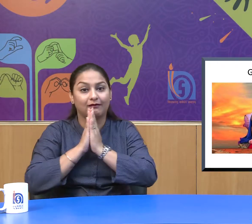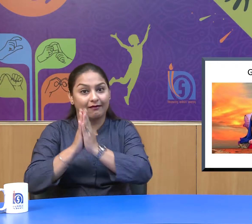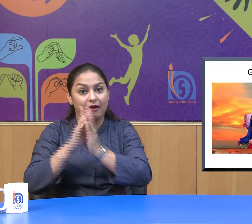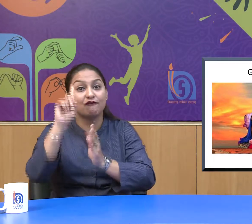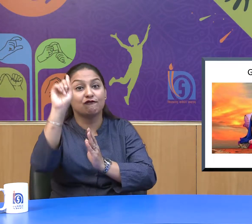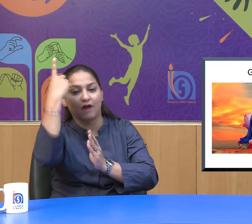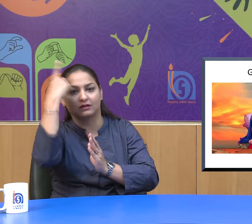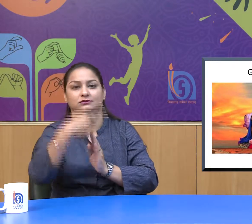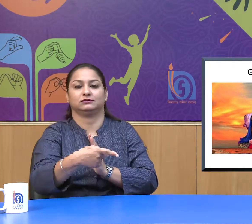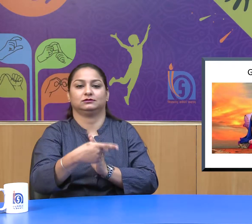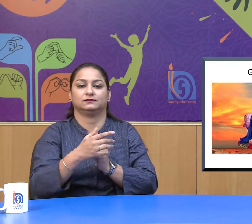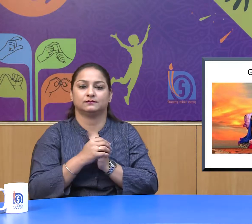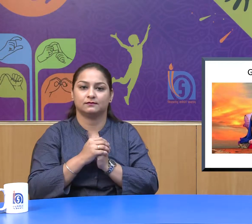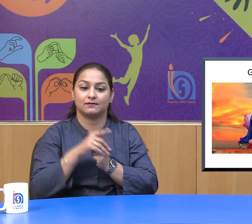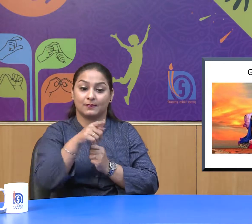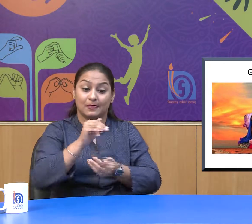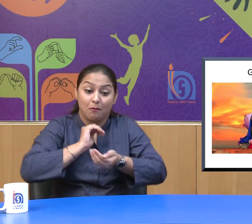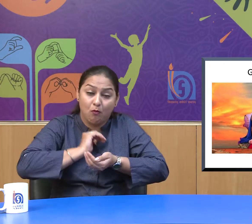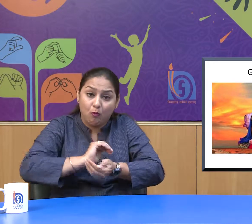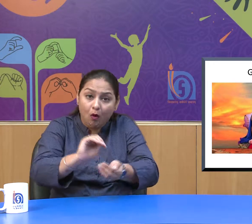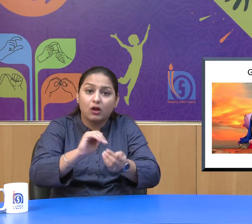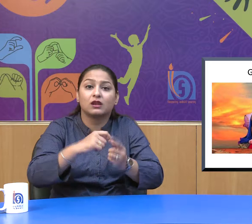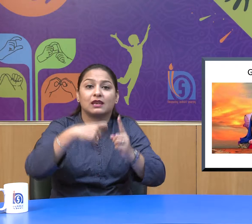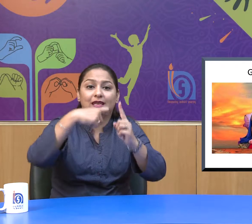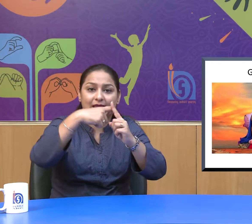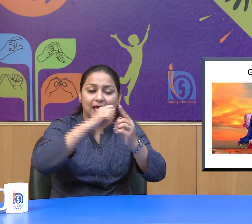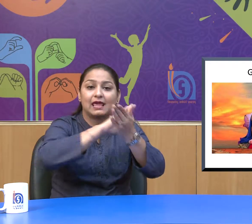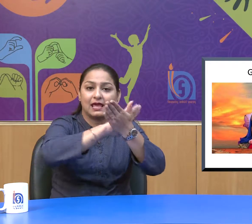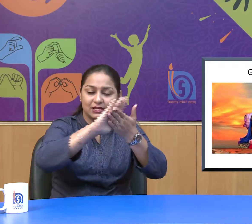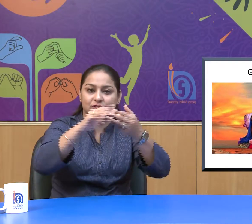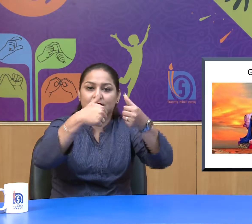was born of a Khatri family